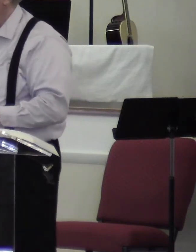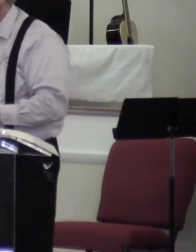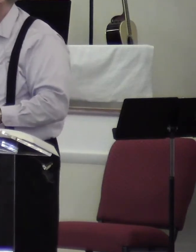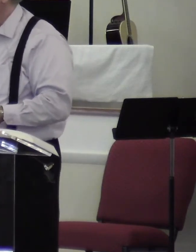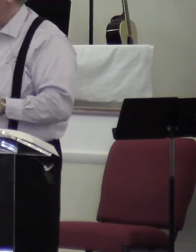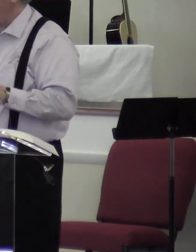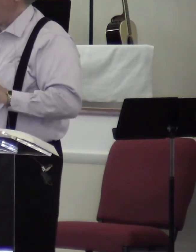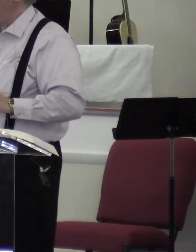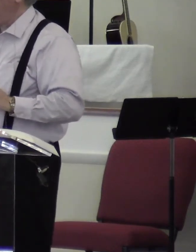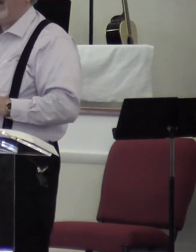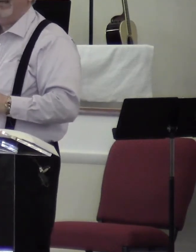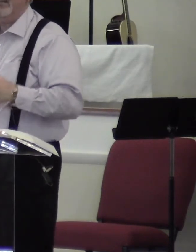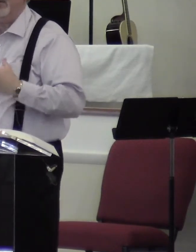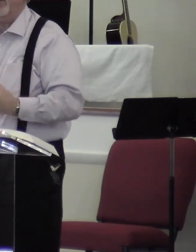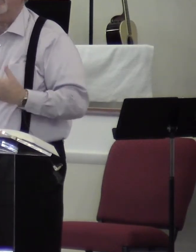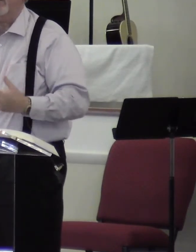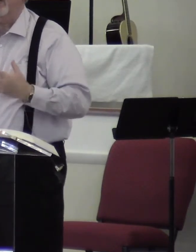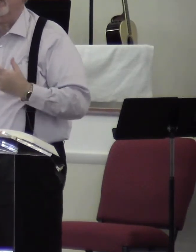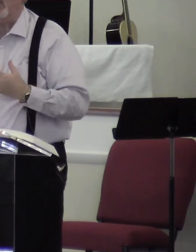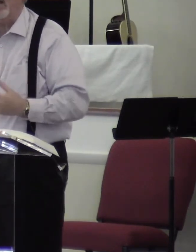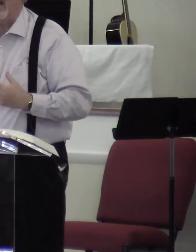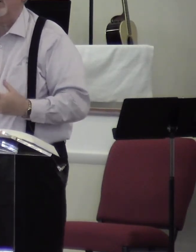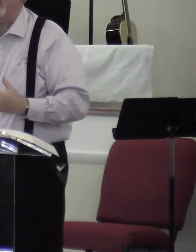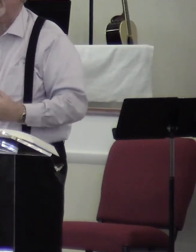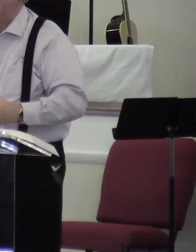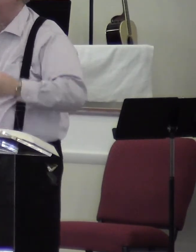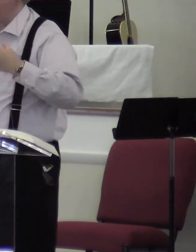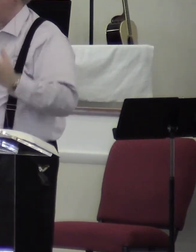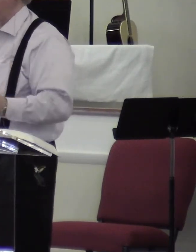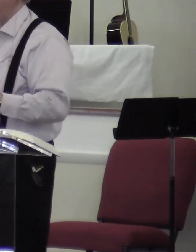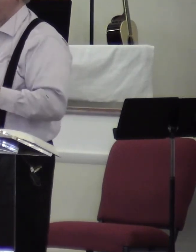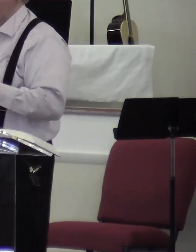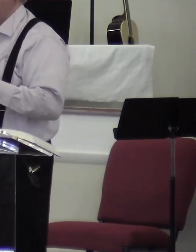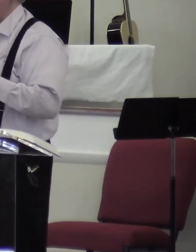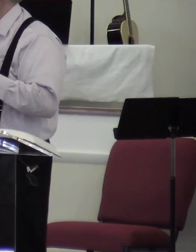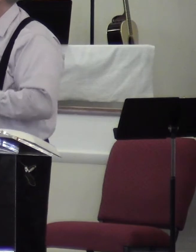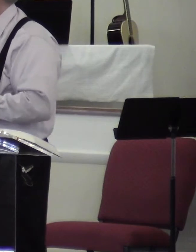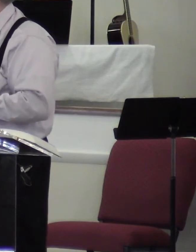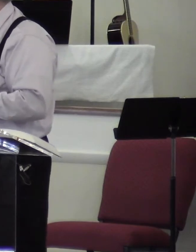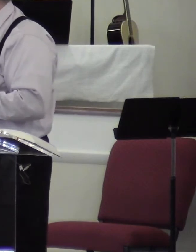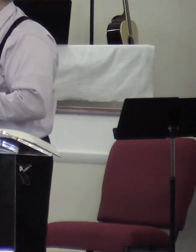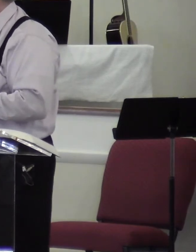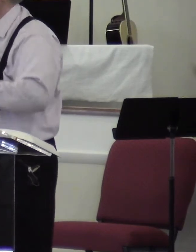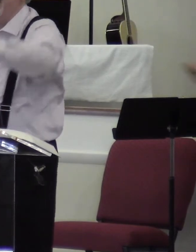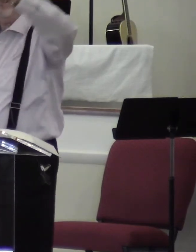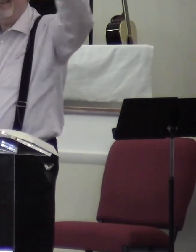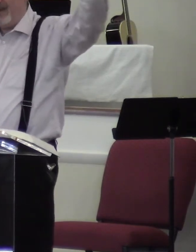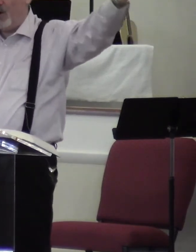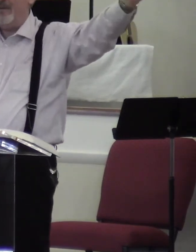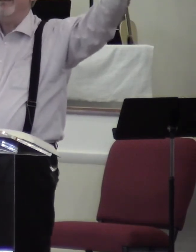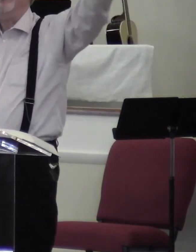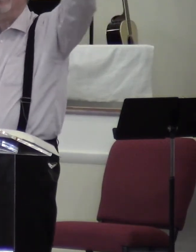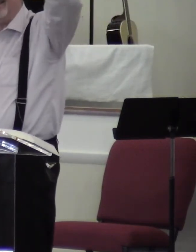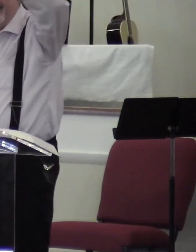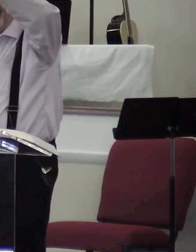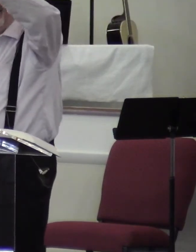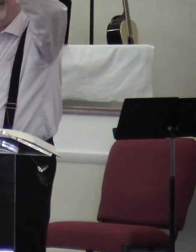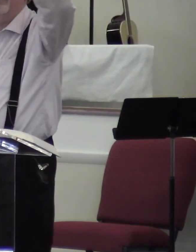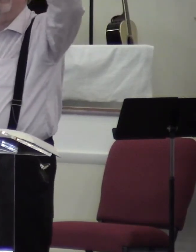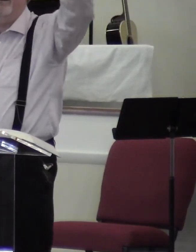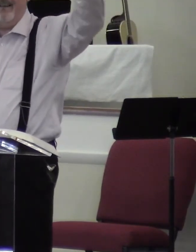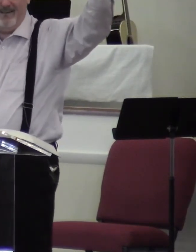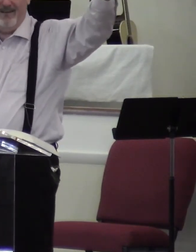in this thing, when you realize that you have become joint heirs with Jesus and you receive the same inheritance as He is, it ought to be this.